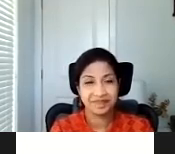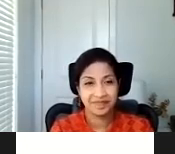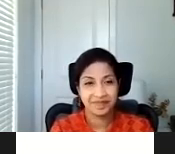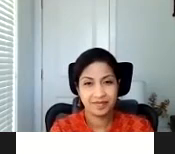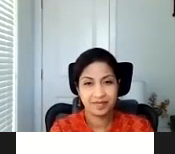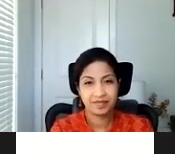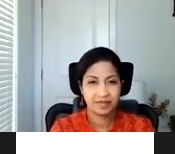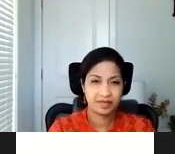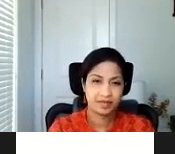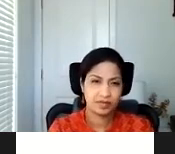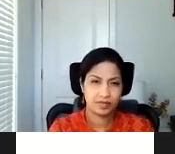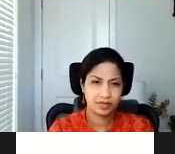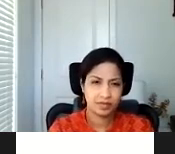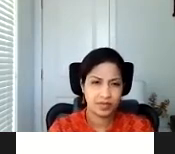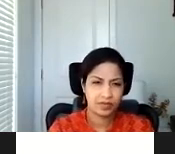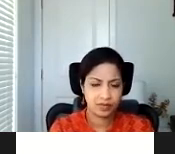side. Sorry. Thank you.